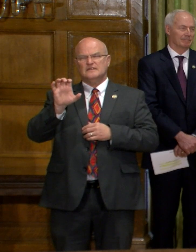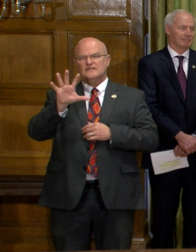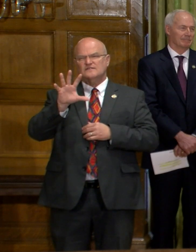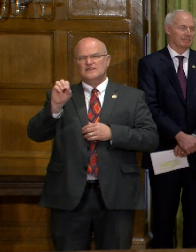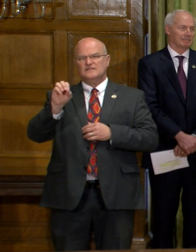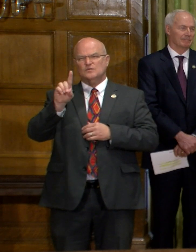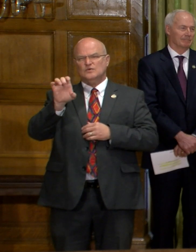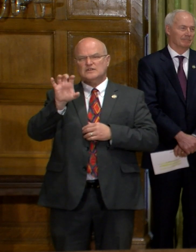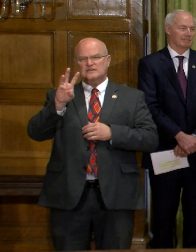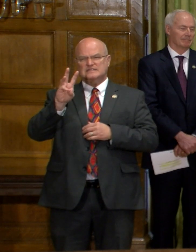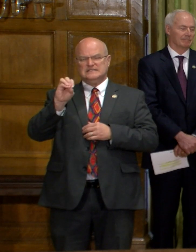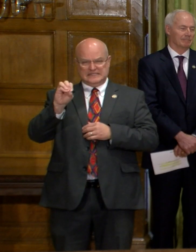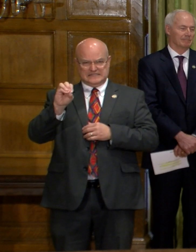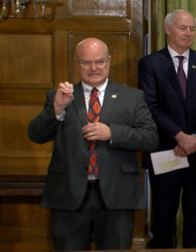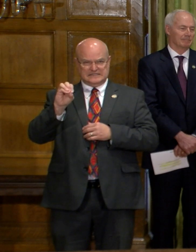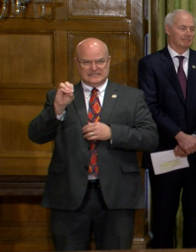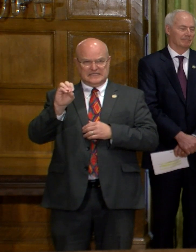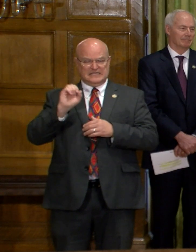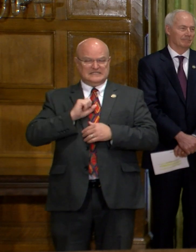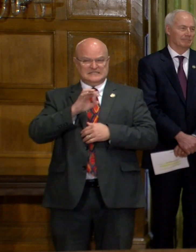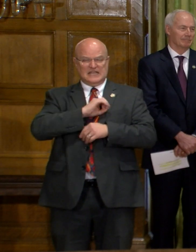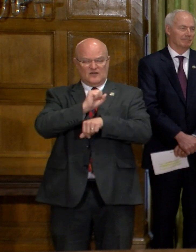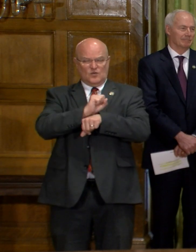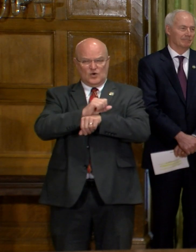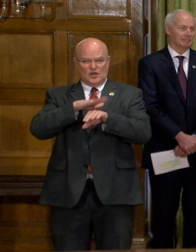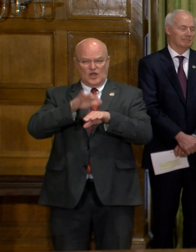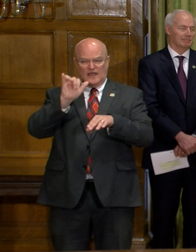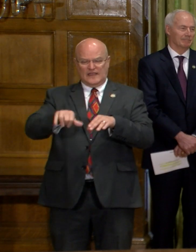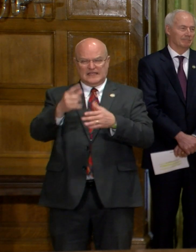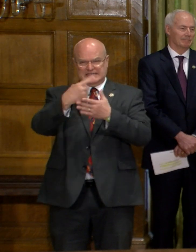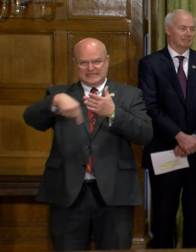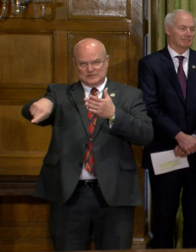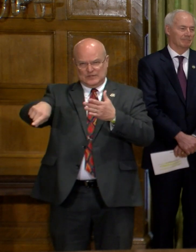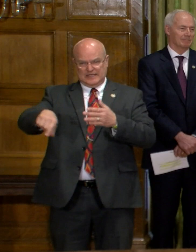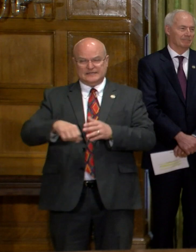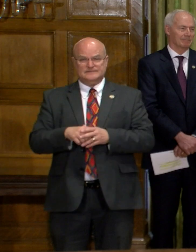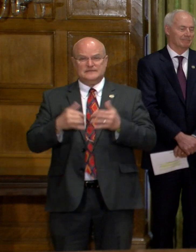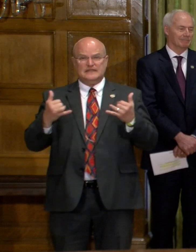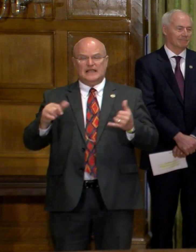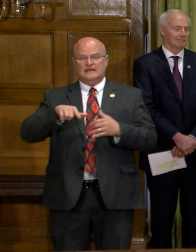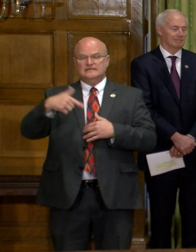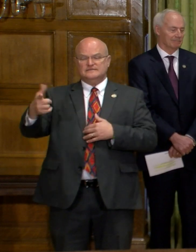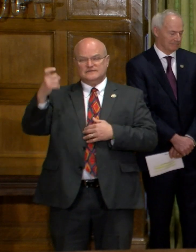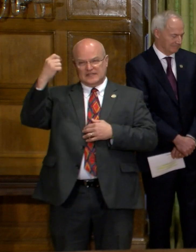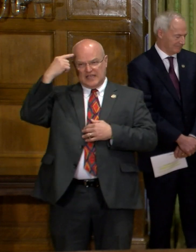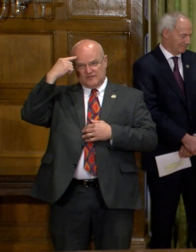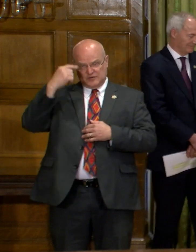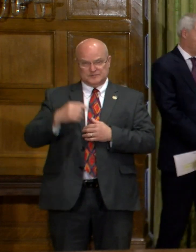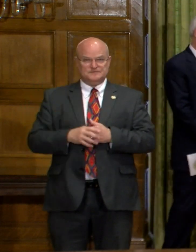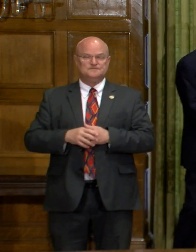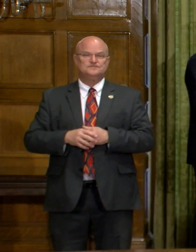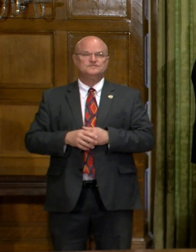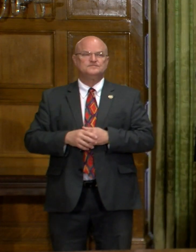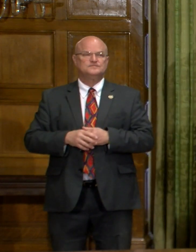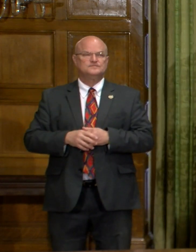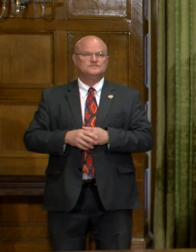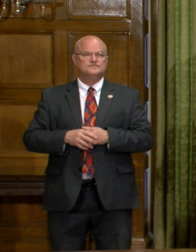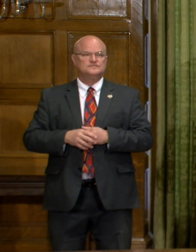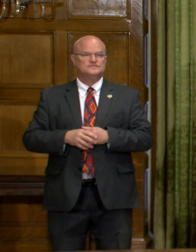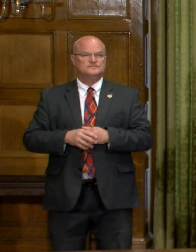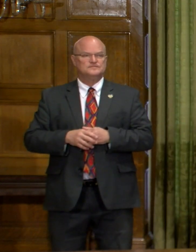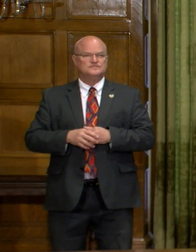150, 160 staff working on that by next week. And with that, I'll turn it back over to the governor.